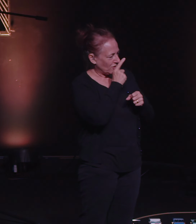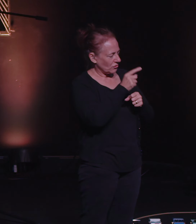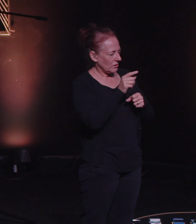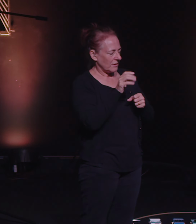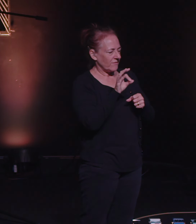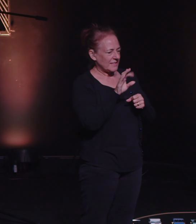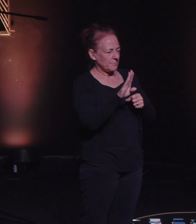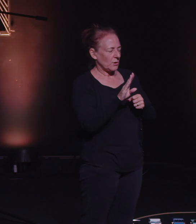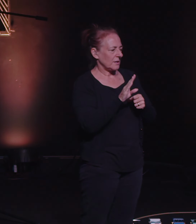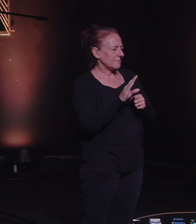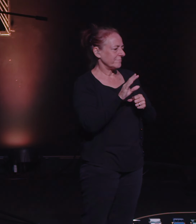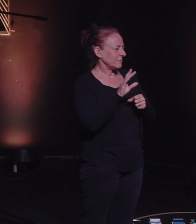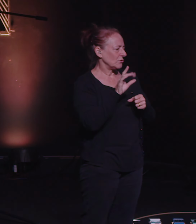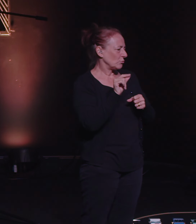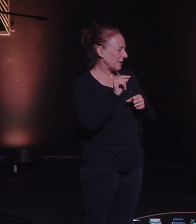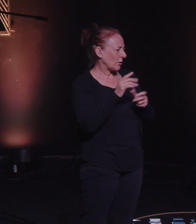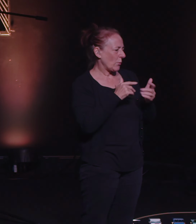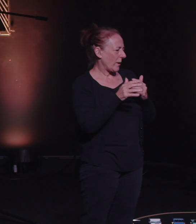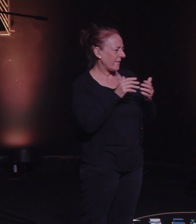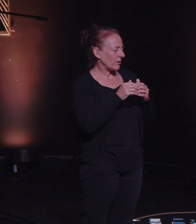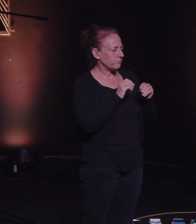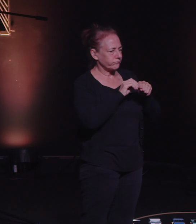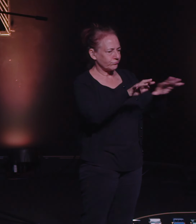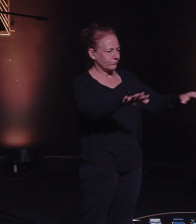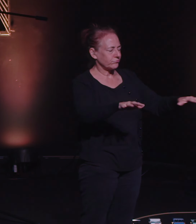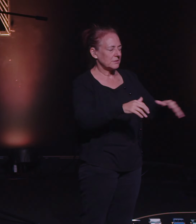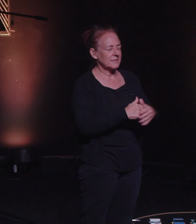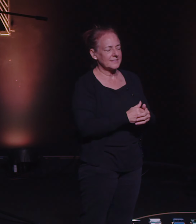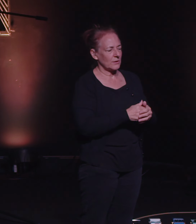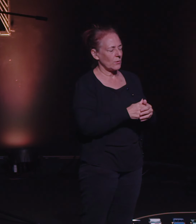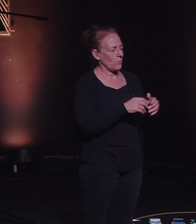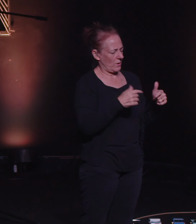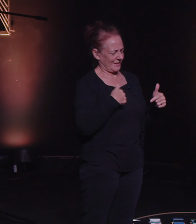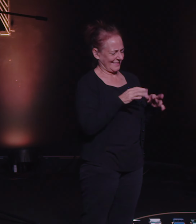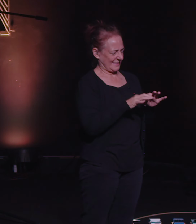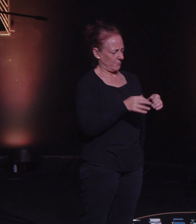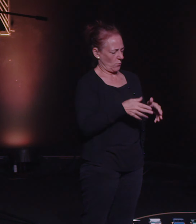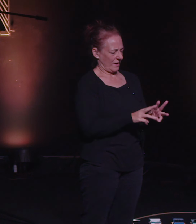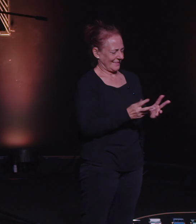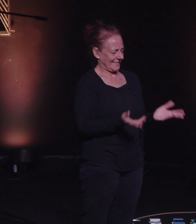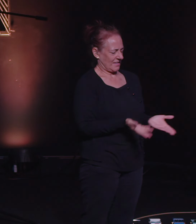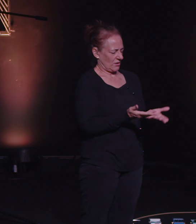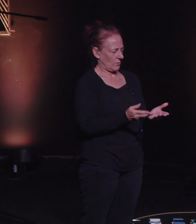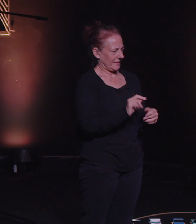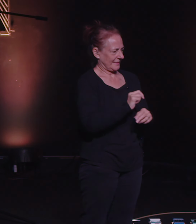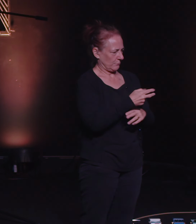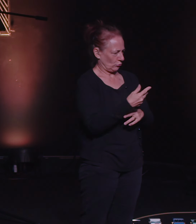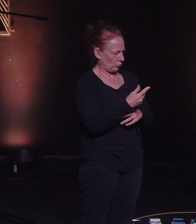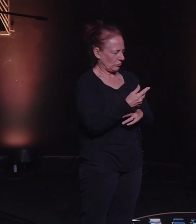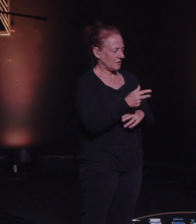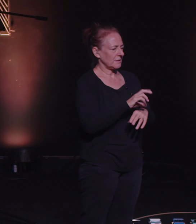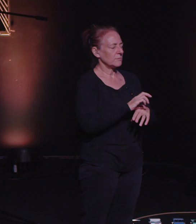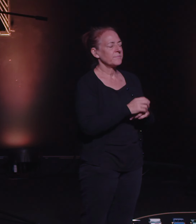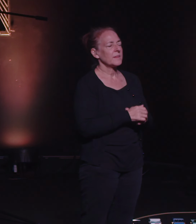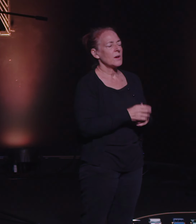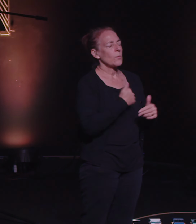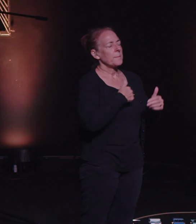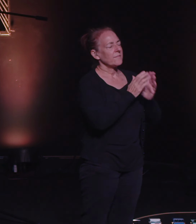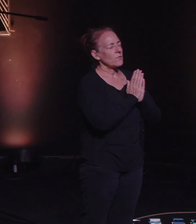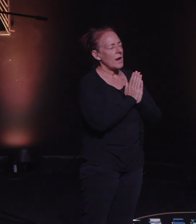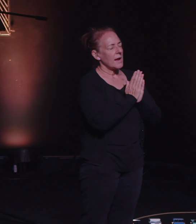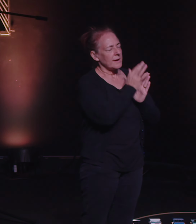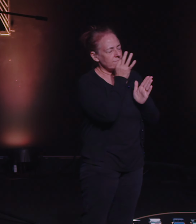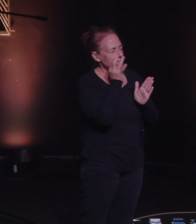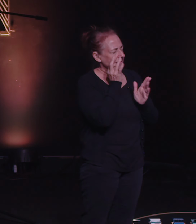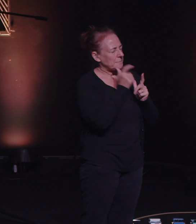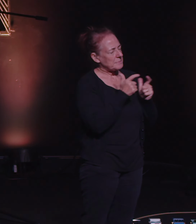really reaching out. So those are just some simple ways here at church that we're going to do that. Now, we've been praying and fasting and